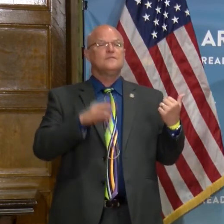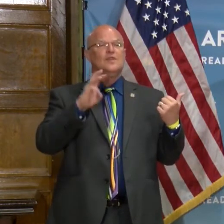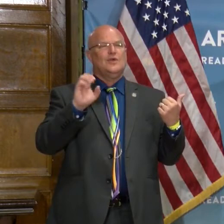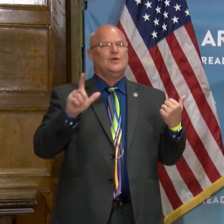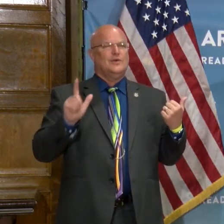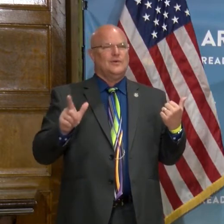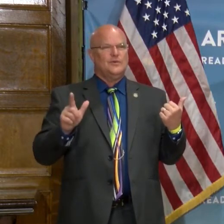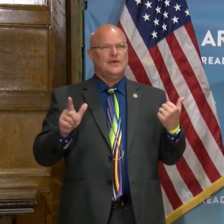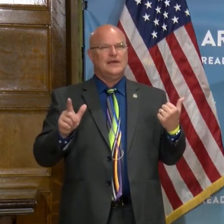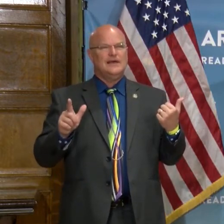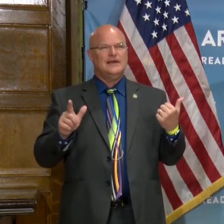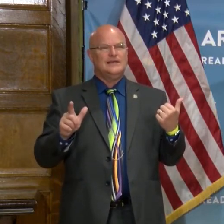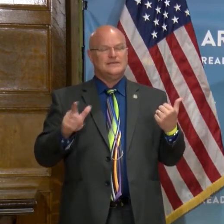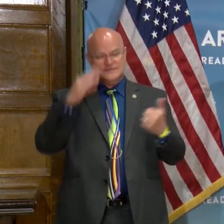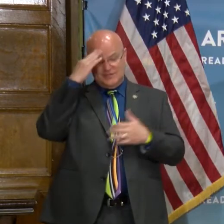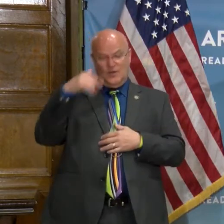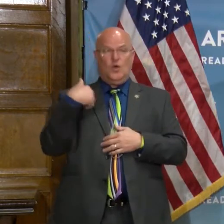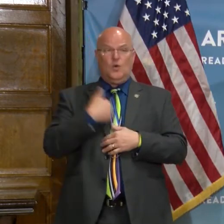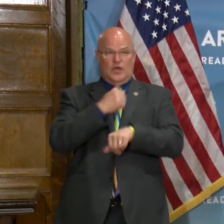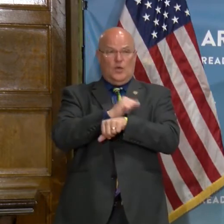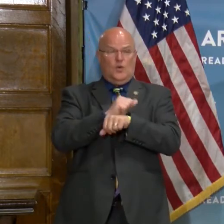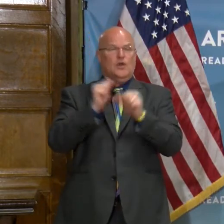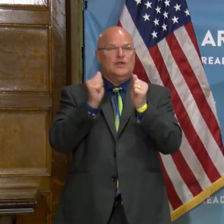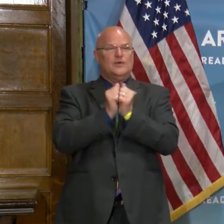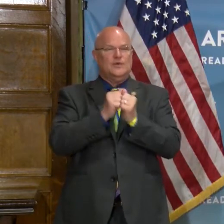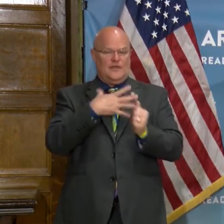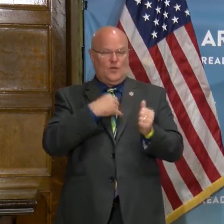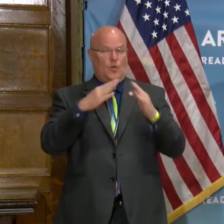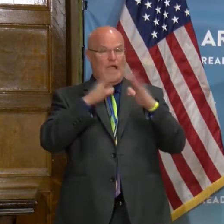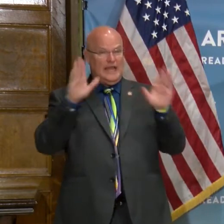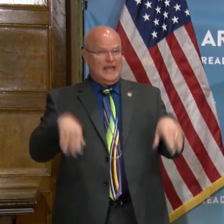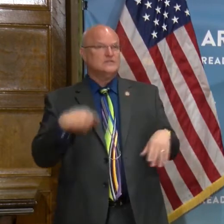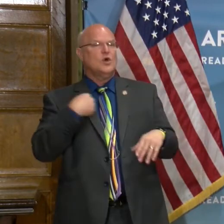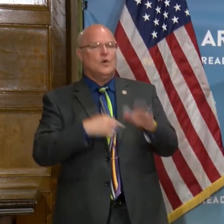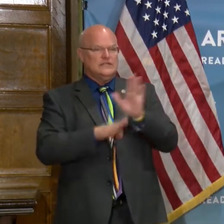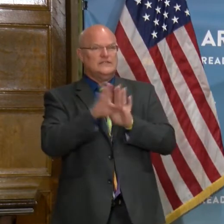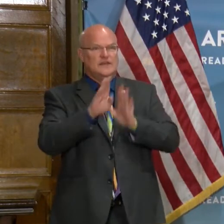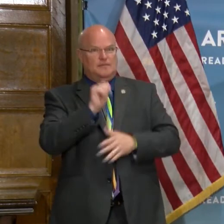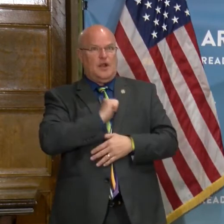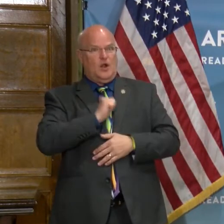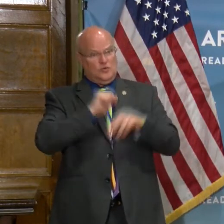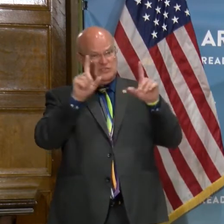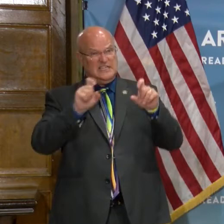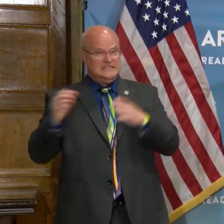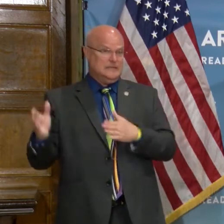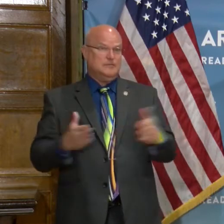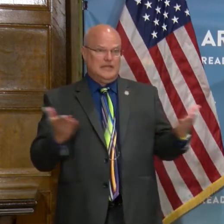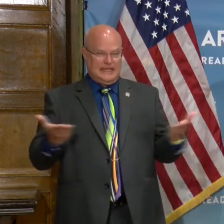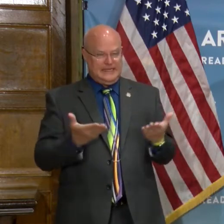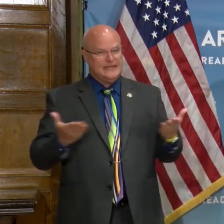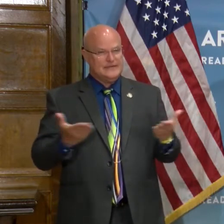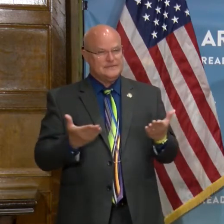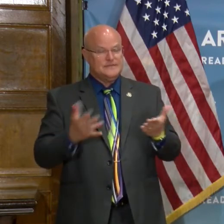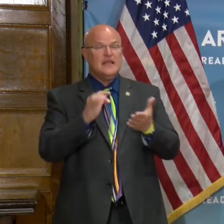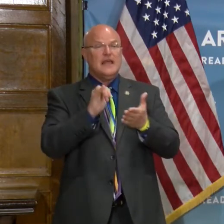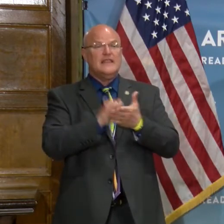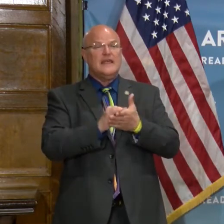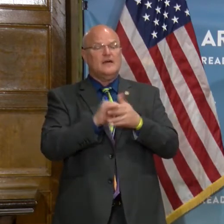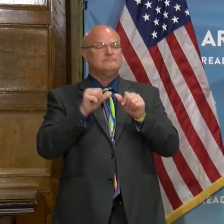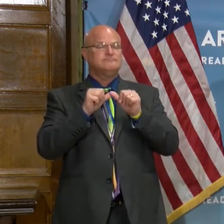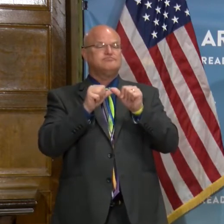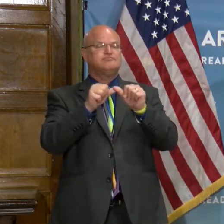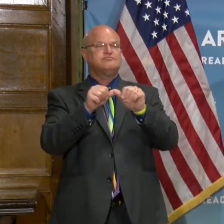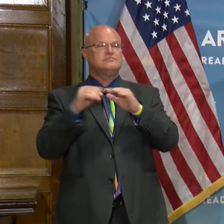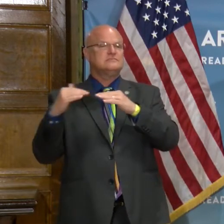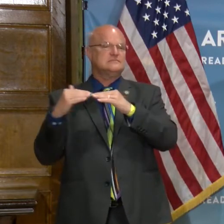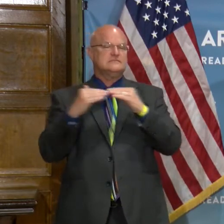Well, you know, we, working with the White House, I mean, we developed our own testing plan here that was consistent